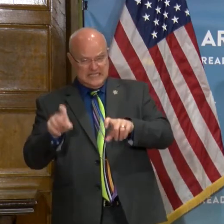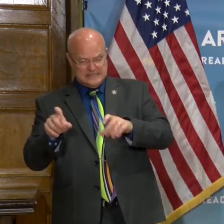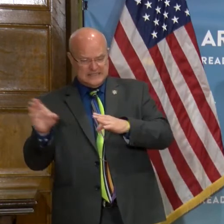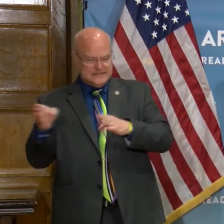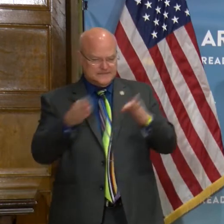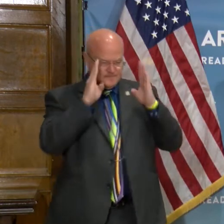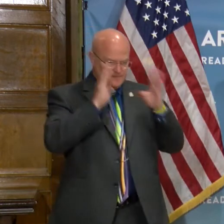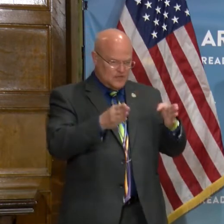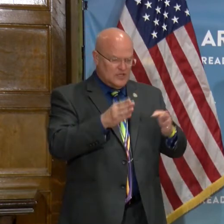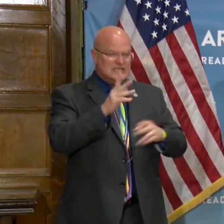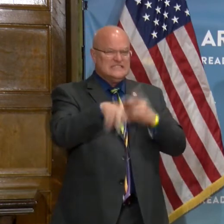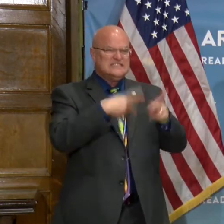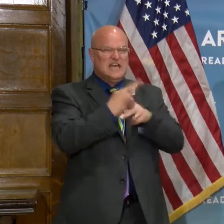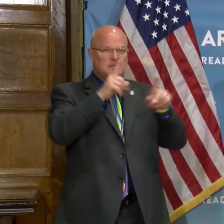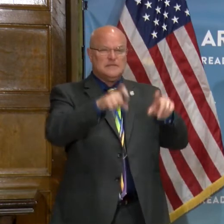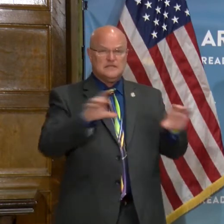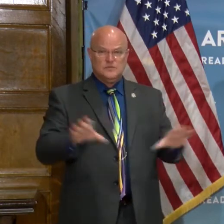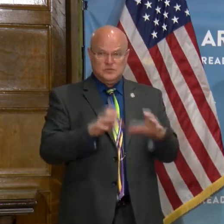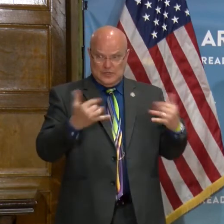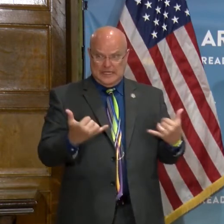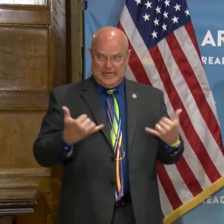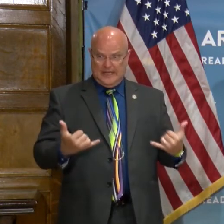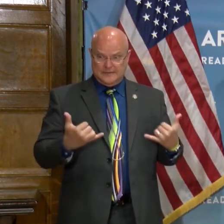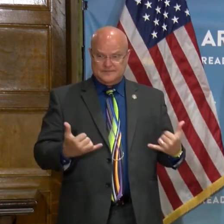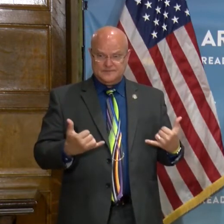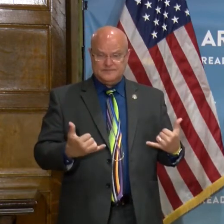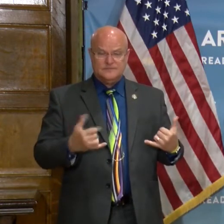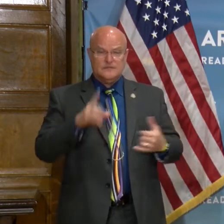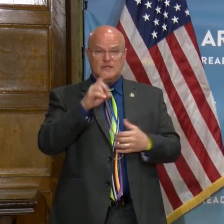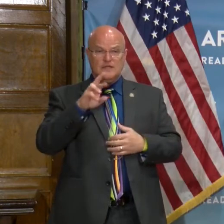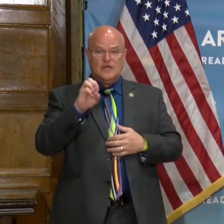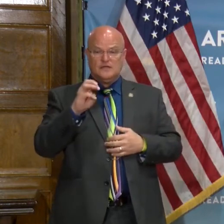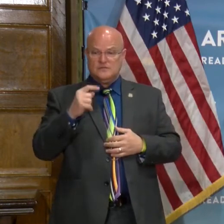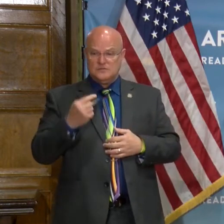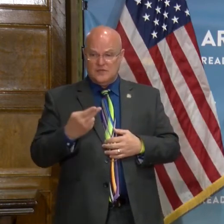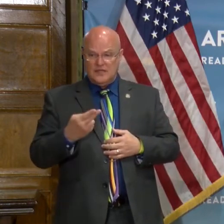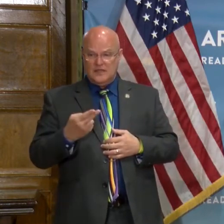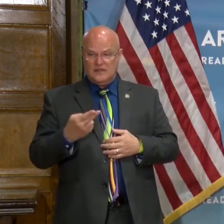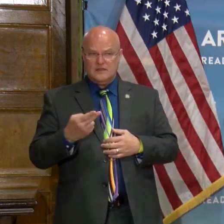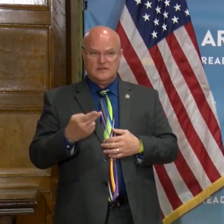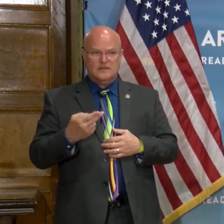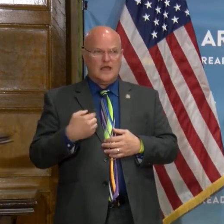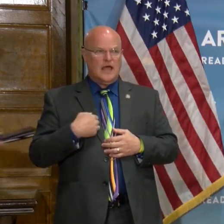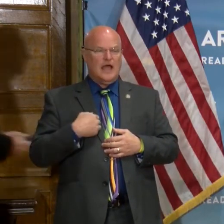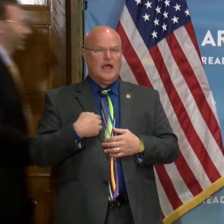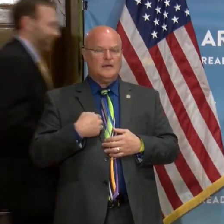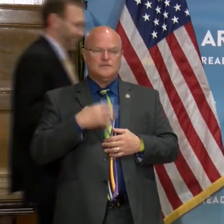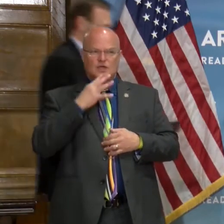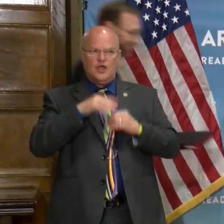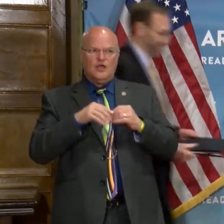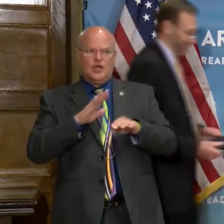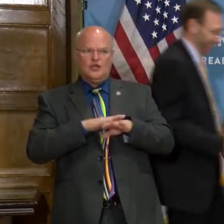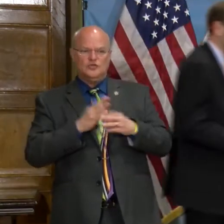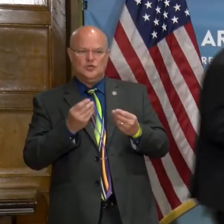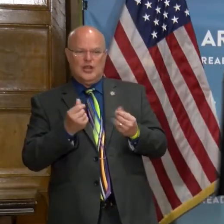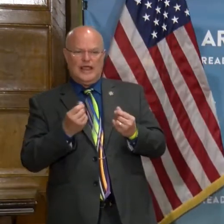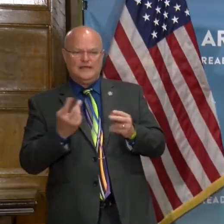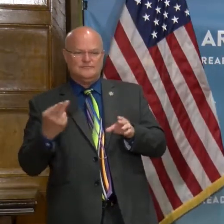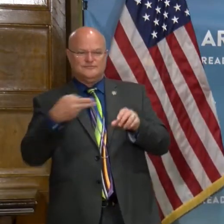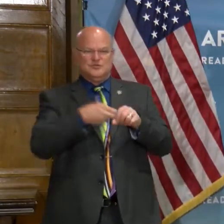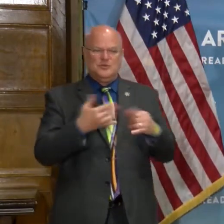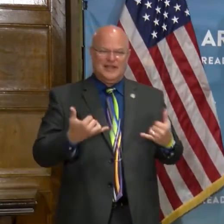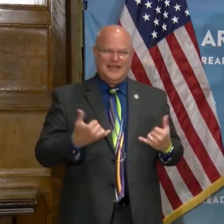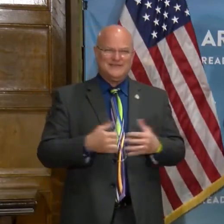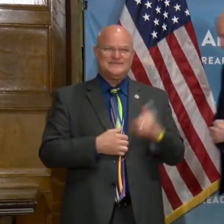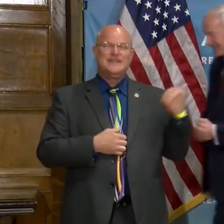on the type of testing that we're doing now. Dr. Smith, do you? I'm treading on your territory, so you better jump in there.